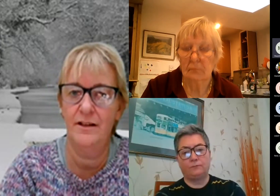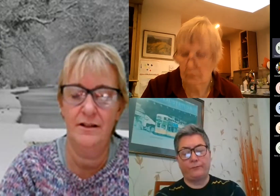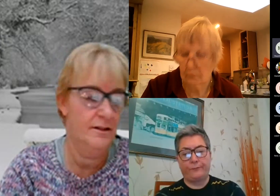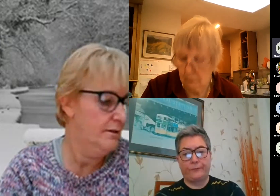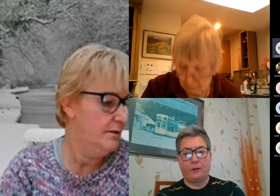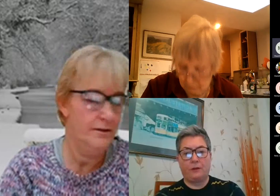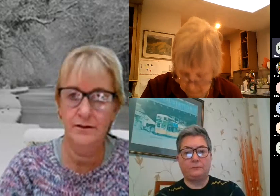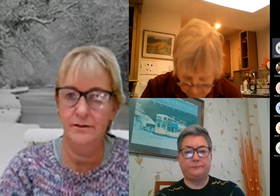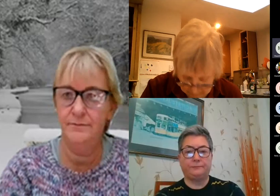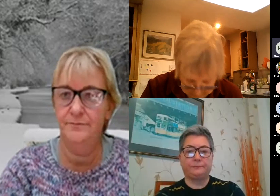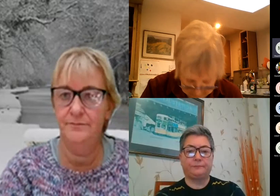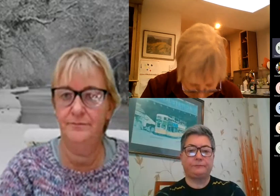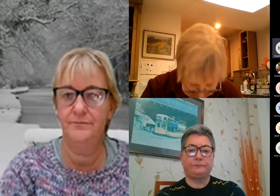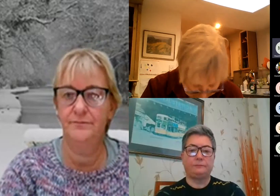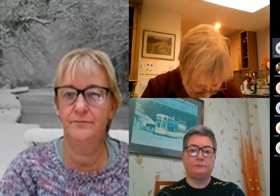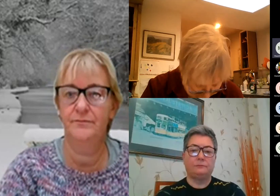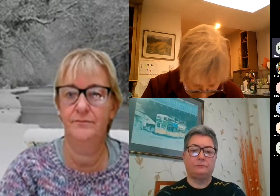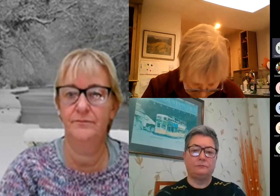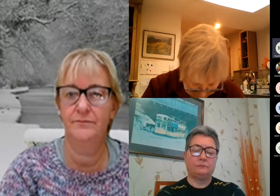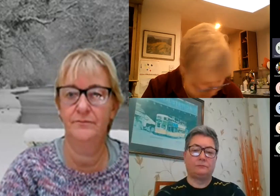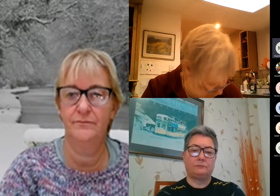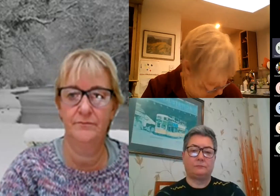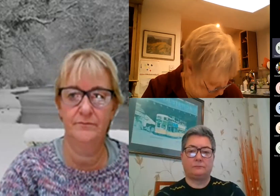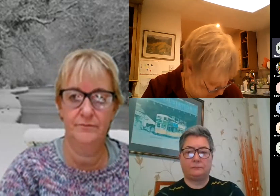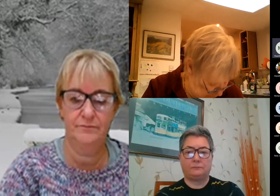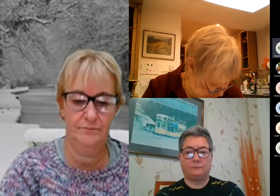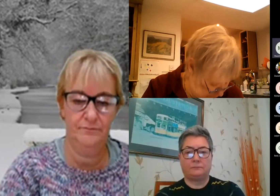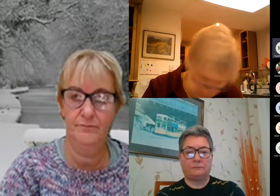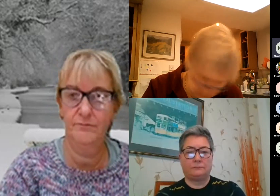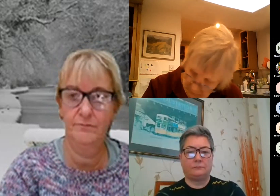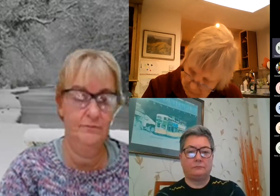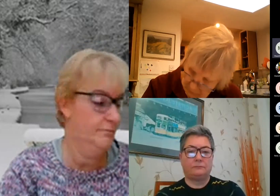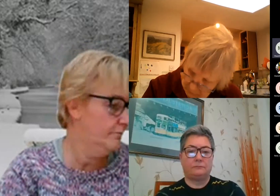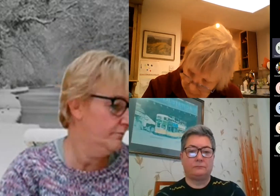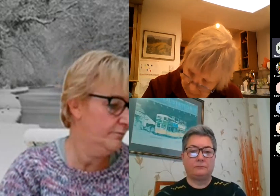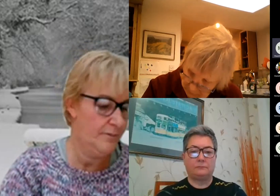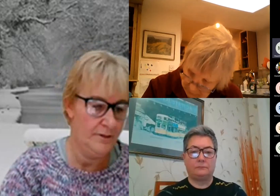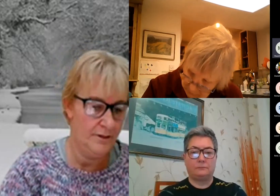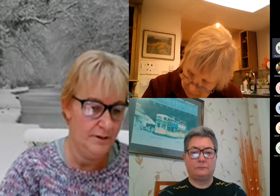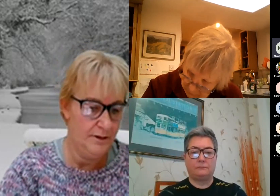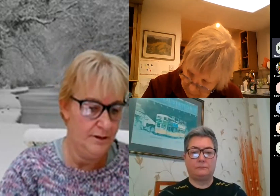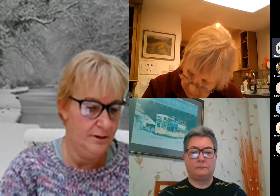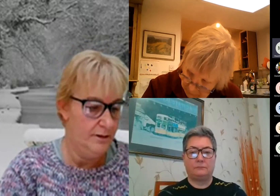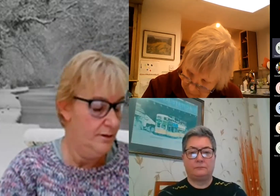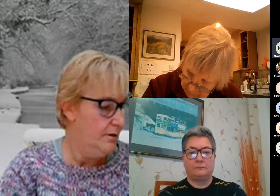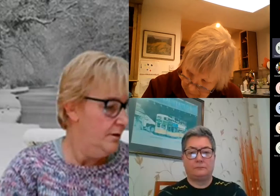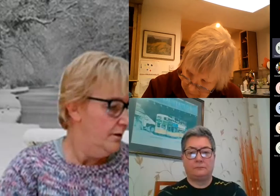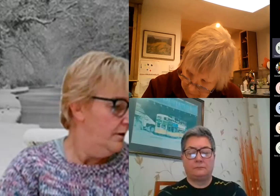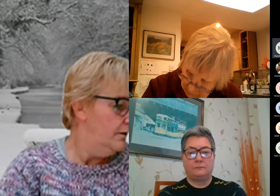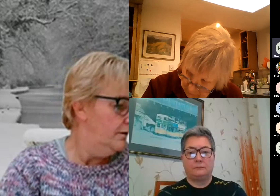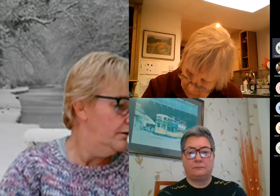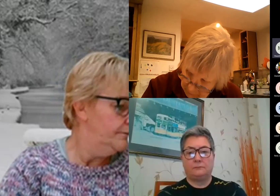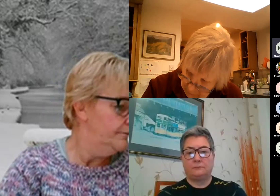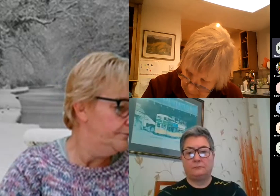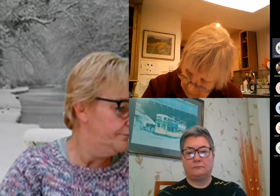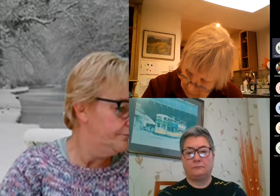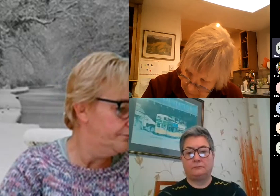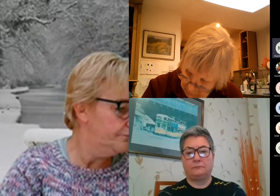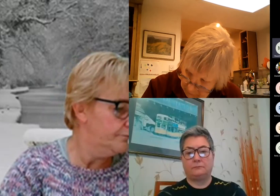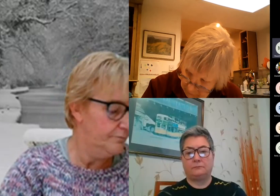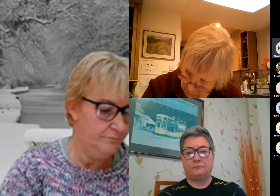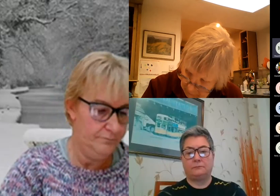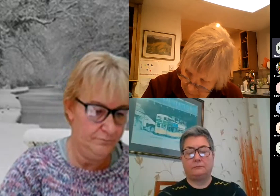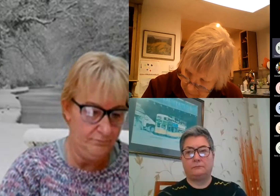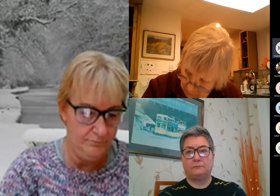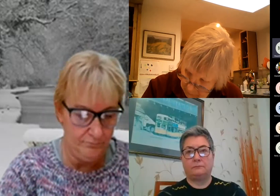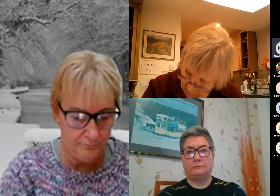the bits of the job that the person can do in the office and